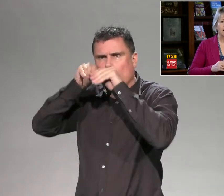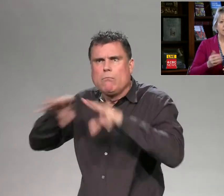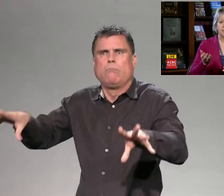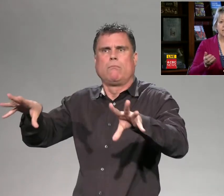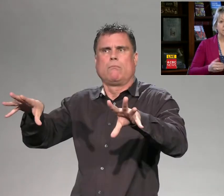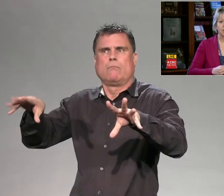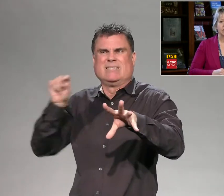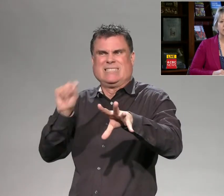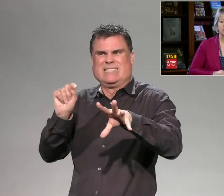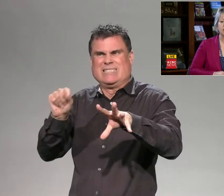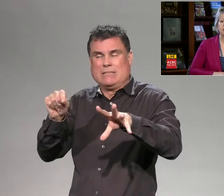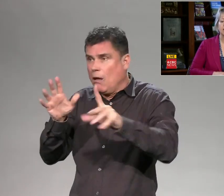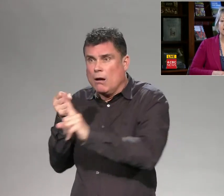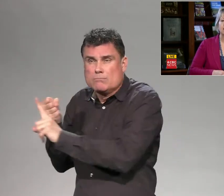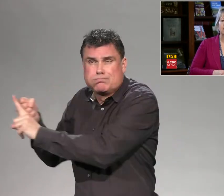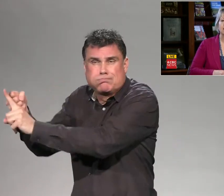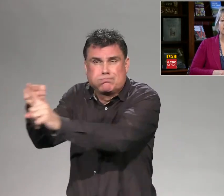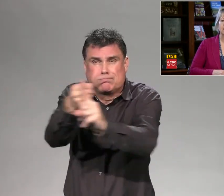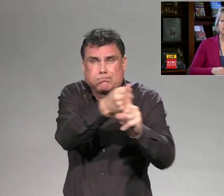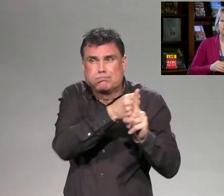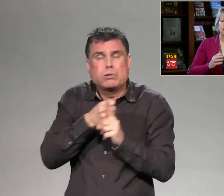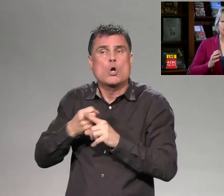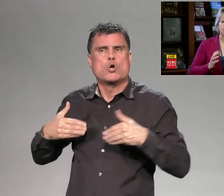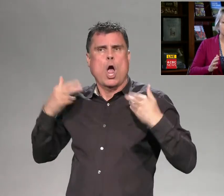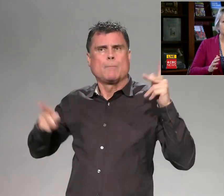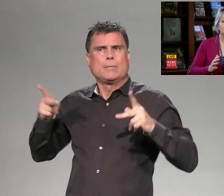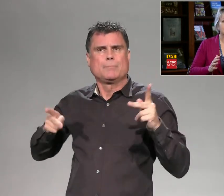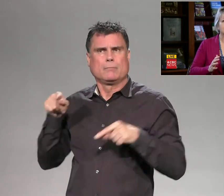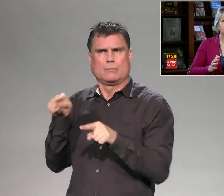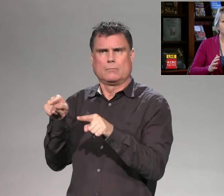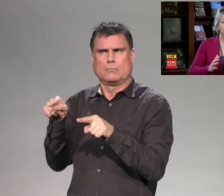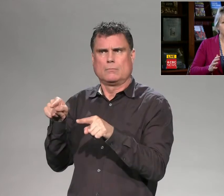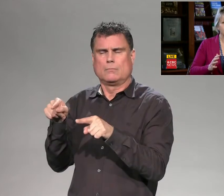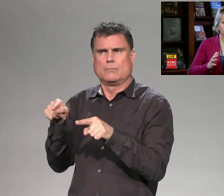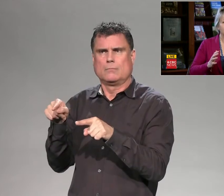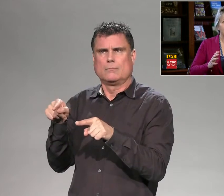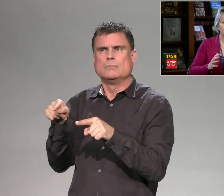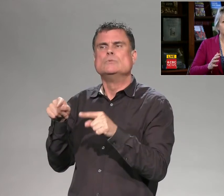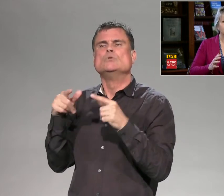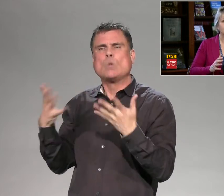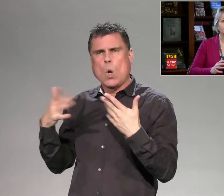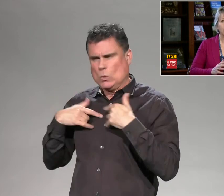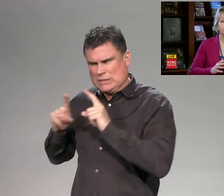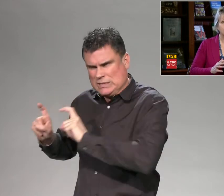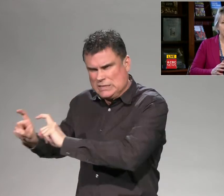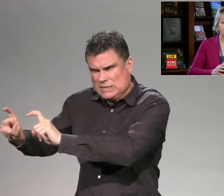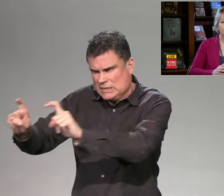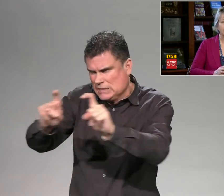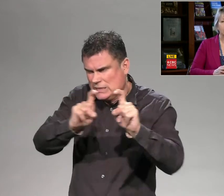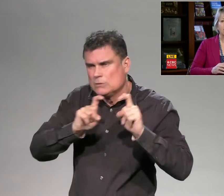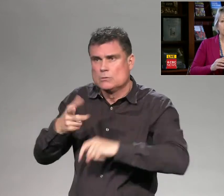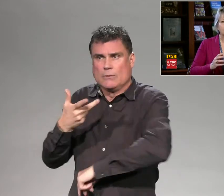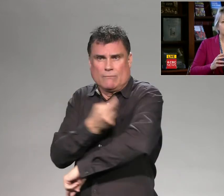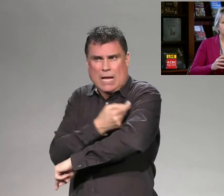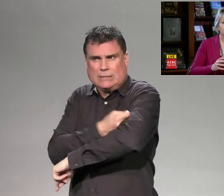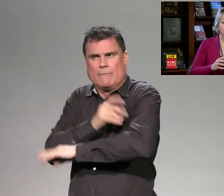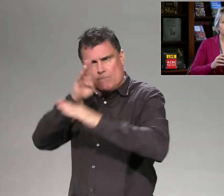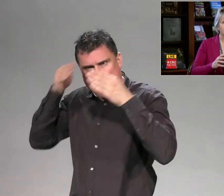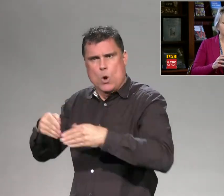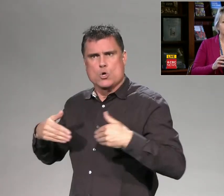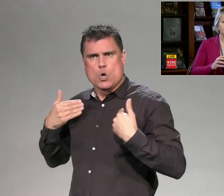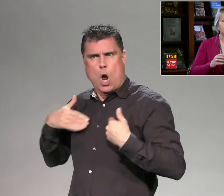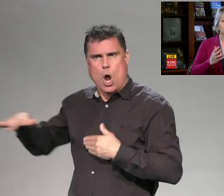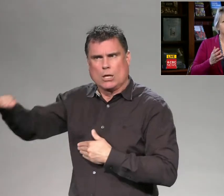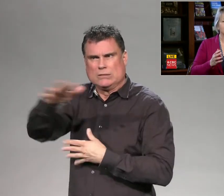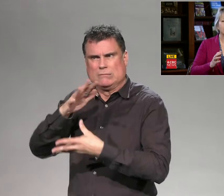But as mentioned, some of the vaccine manufacturers are doing trials now. The Moderna